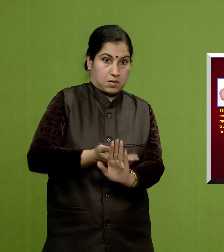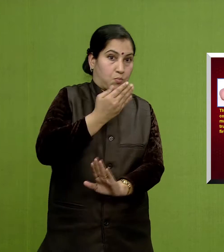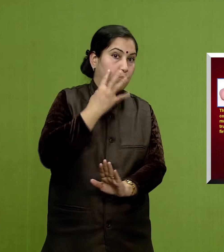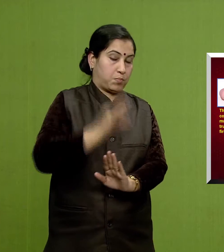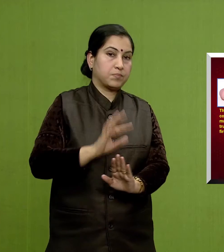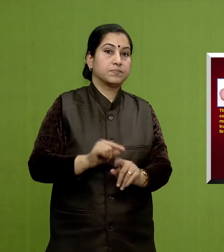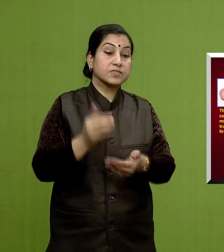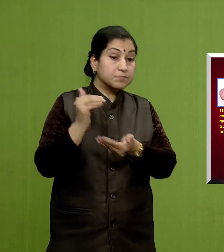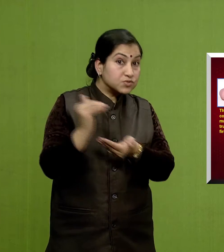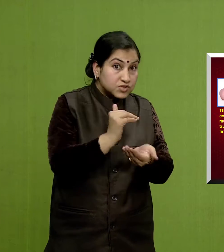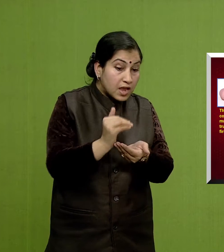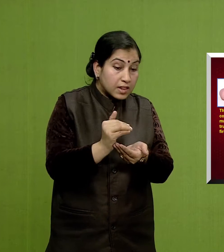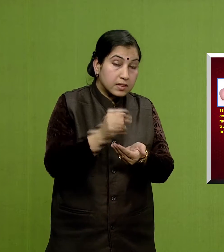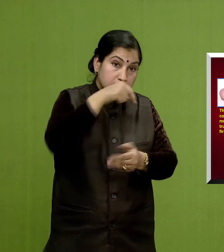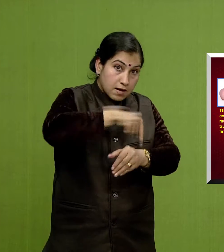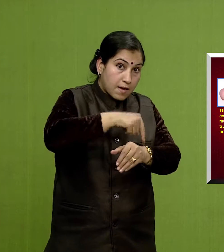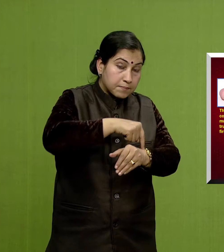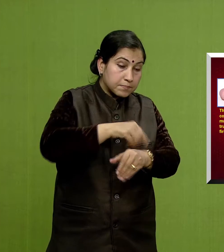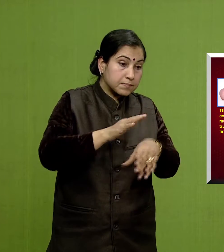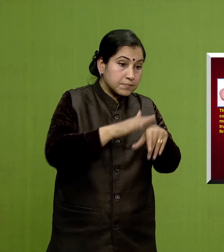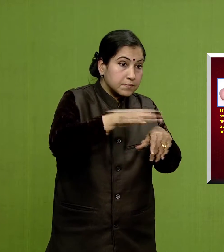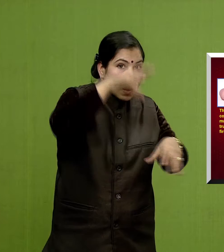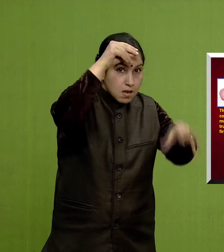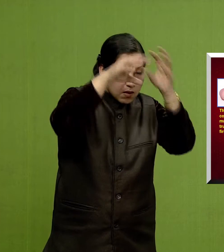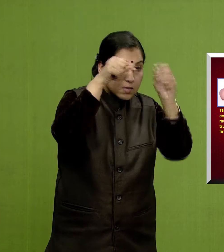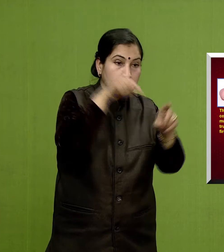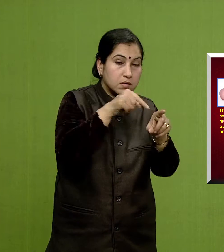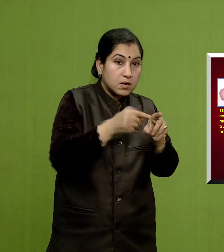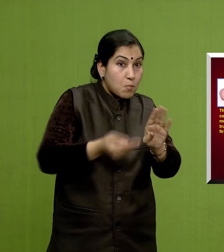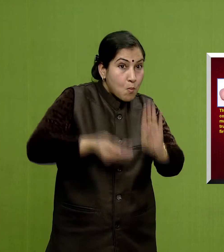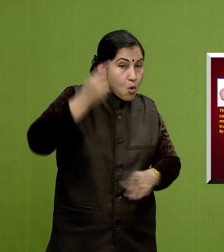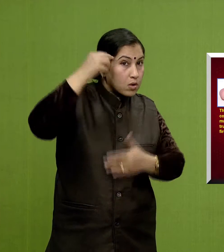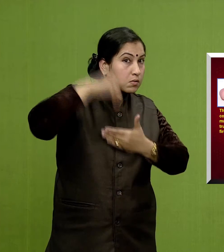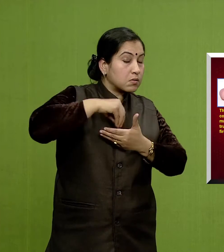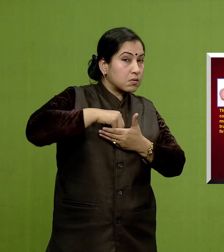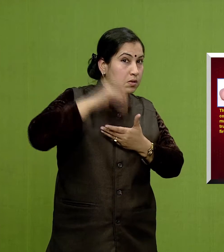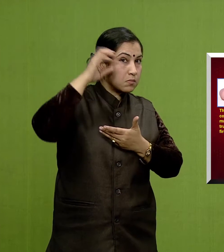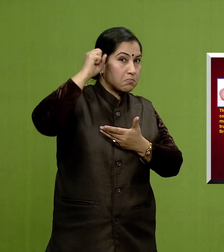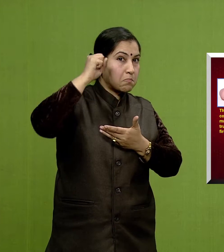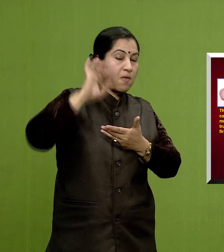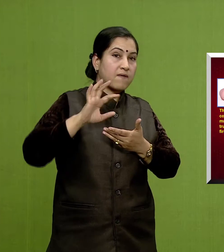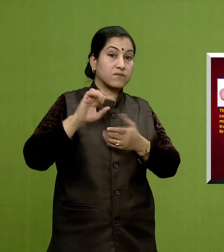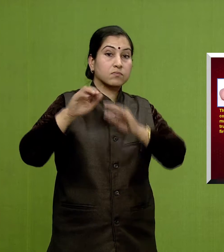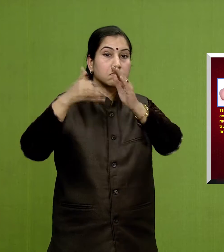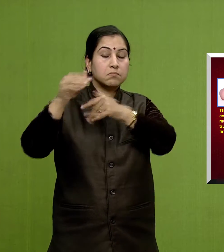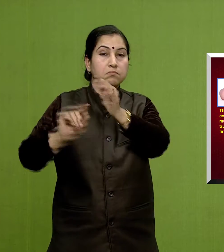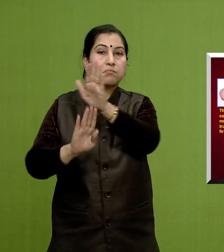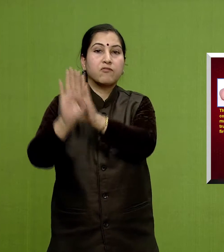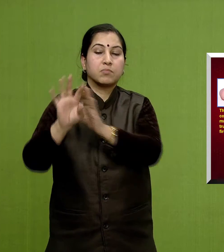childhood experiences have more impact on the development of a child.